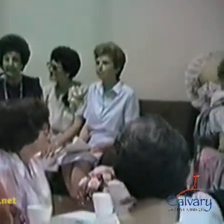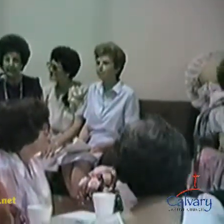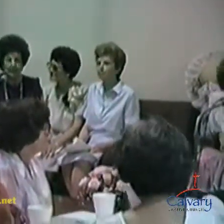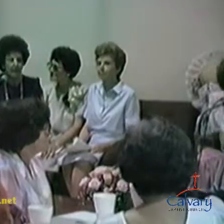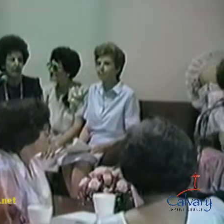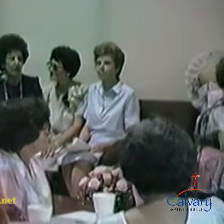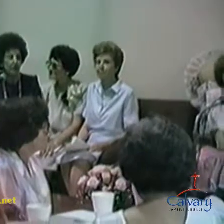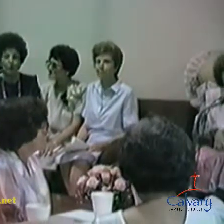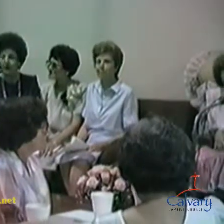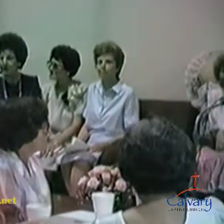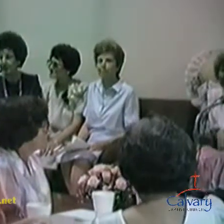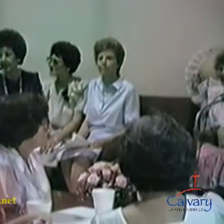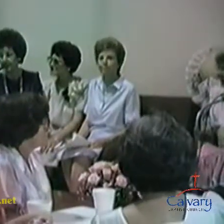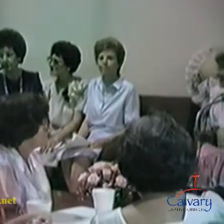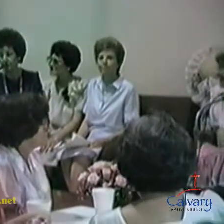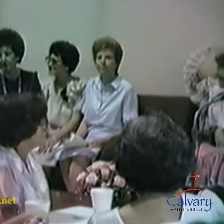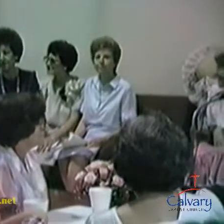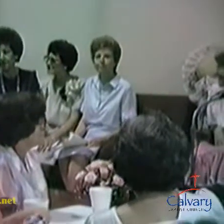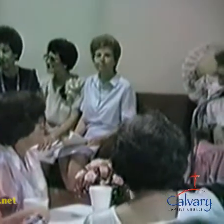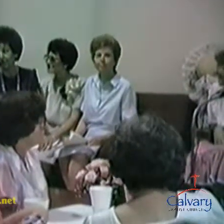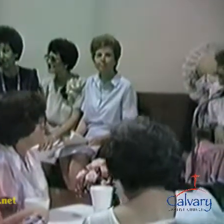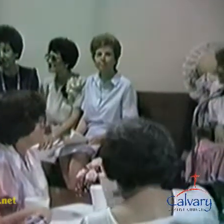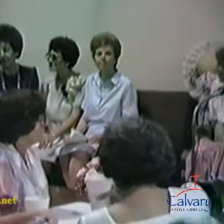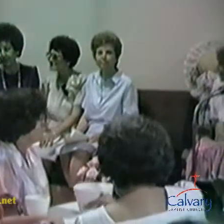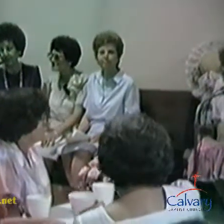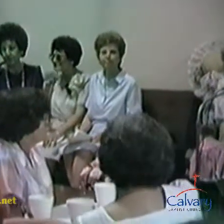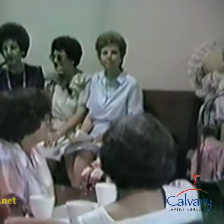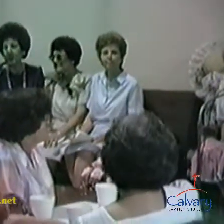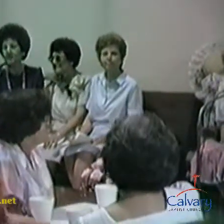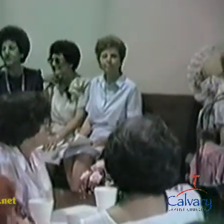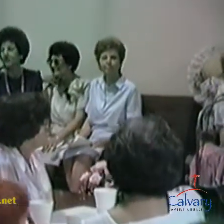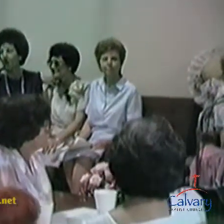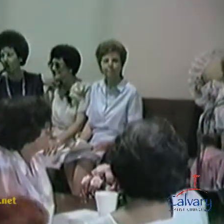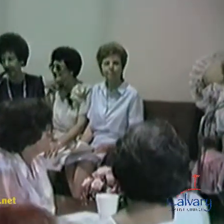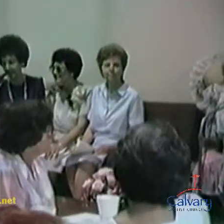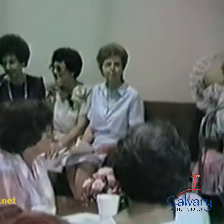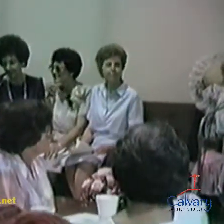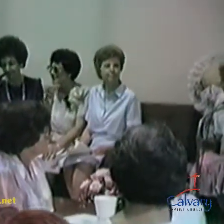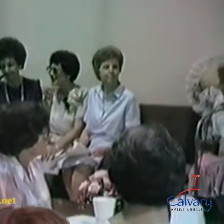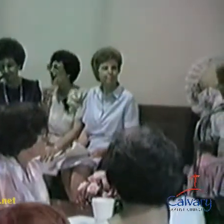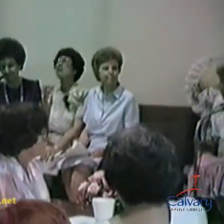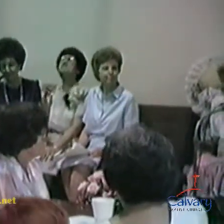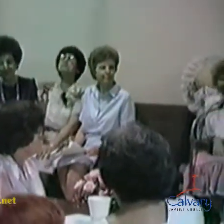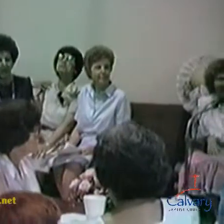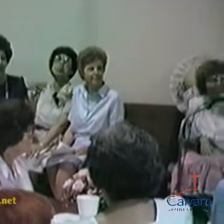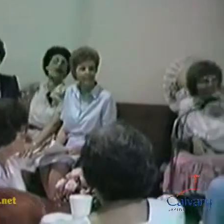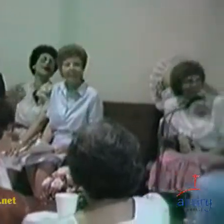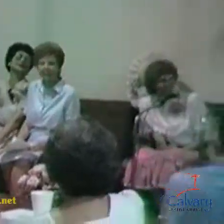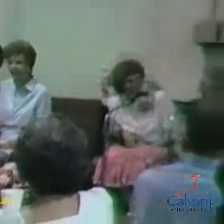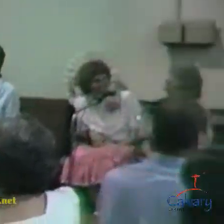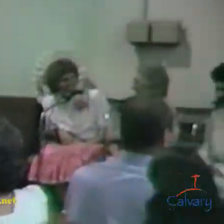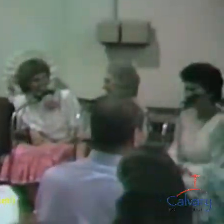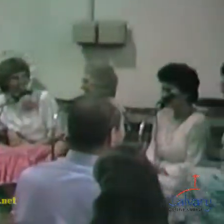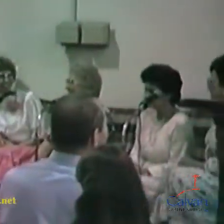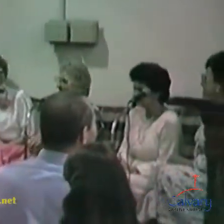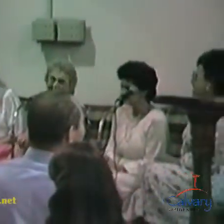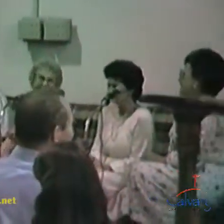And you know what she does when she gets the flu-y feeling? She gets the garbage. I know. I'm telling you,